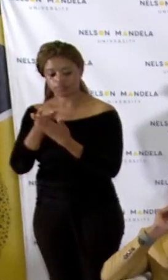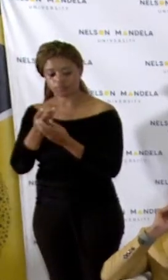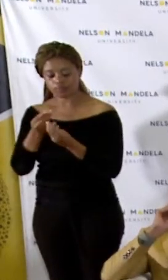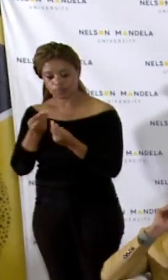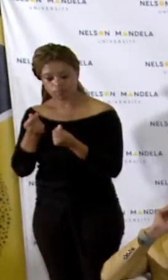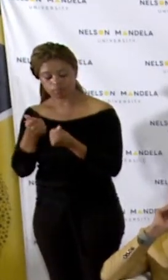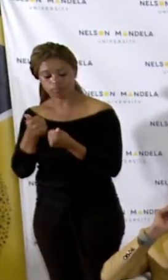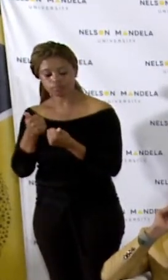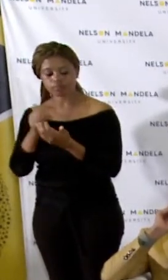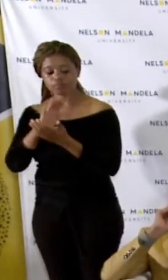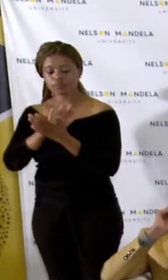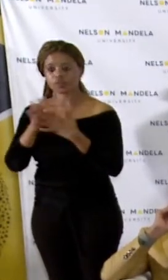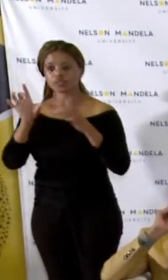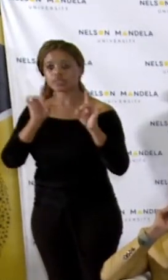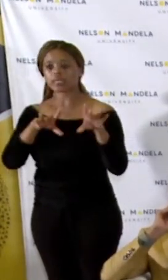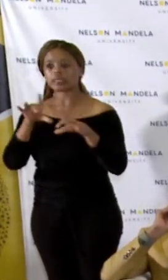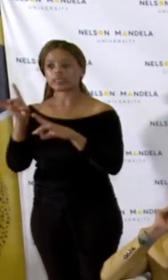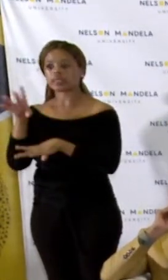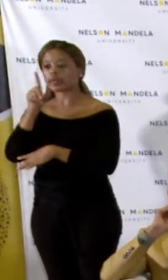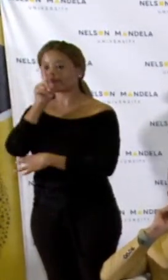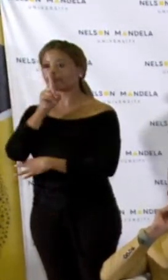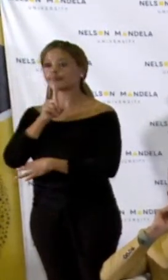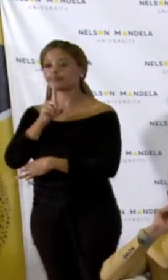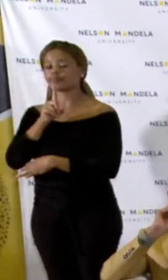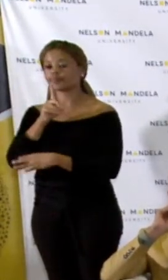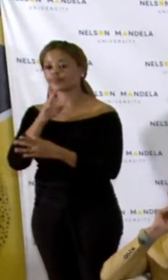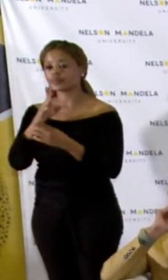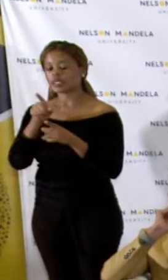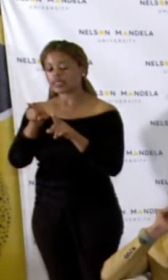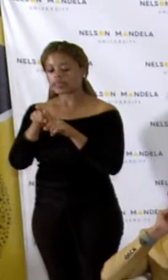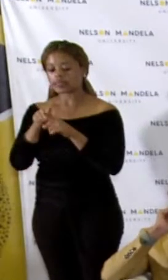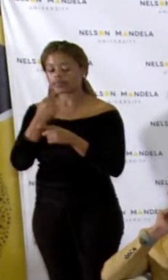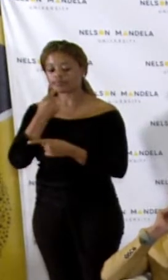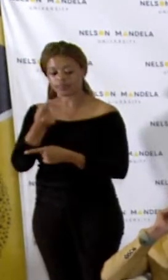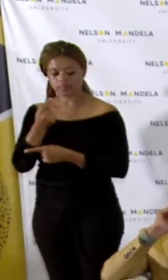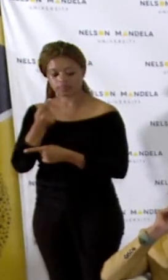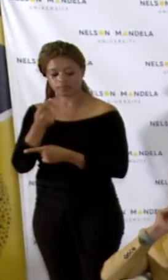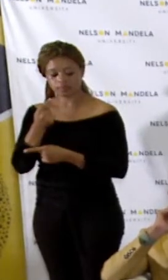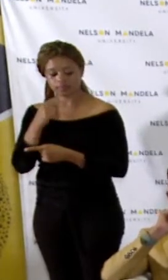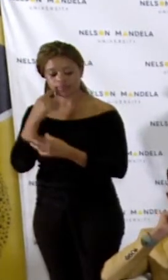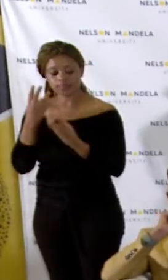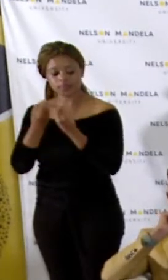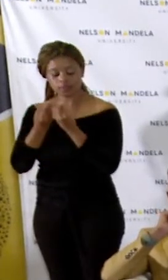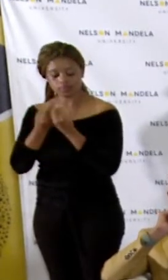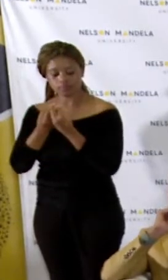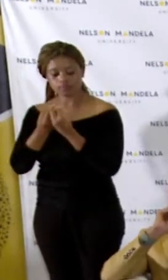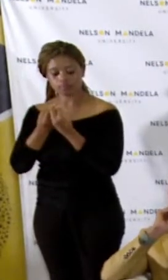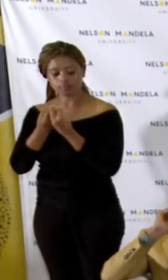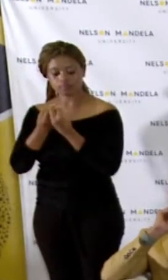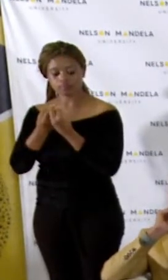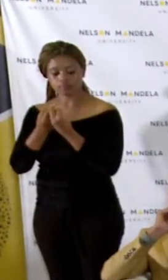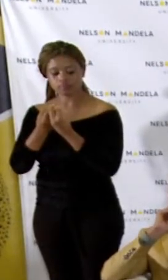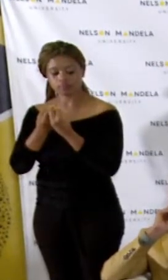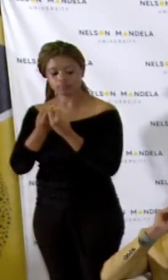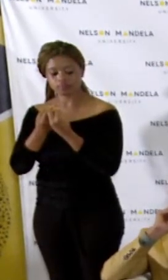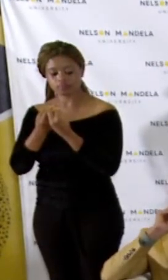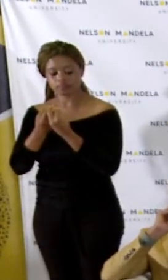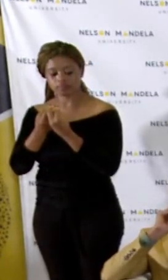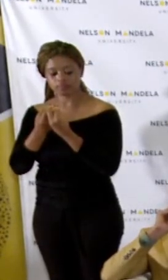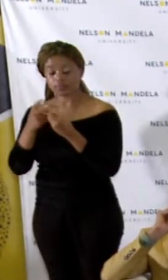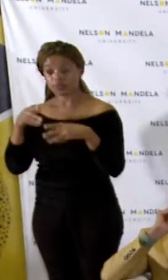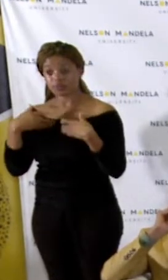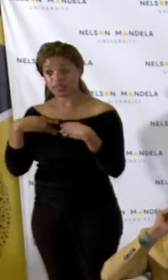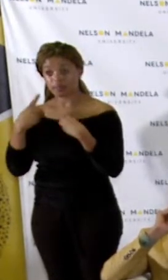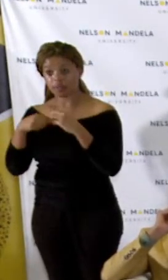you don't have to suffer in silence, as they would say, right? And that's something that is good, right? Are we happy